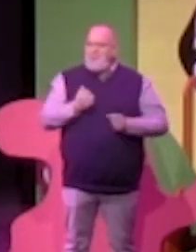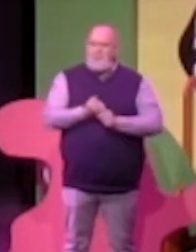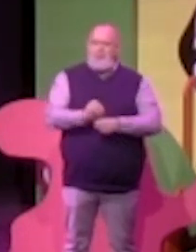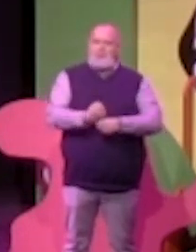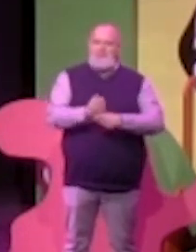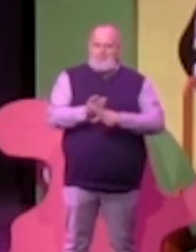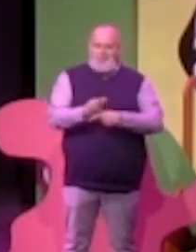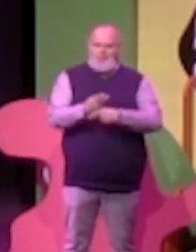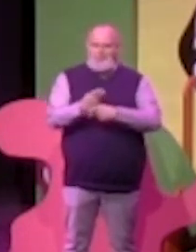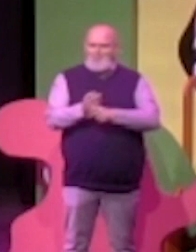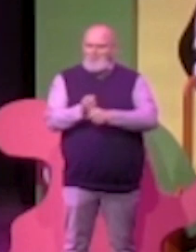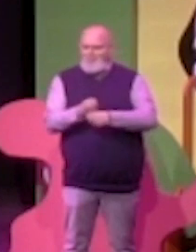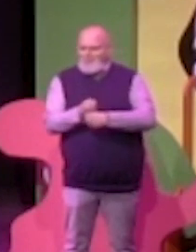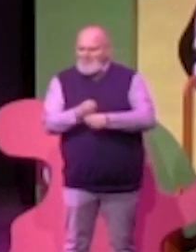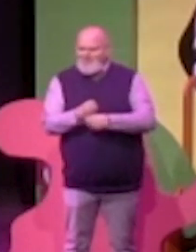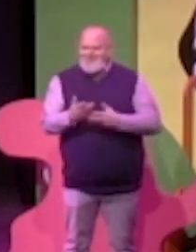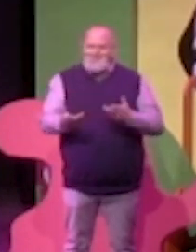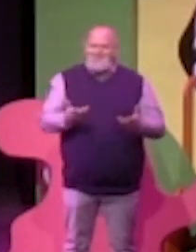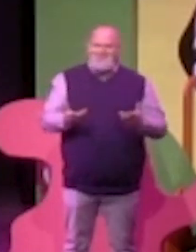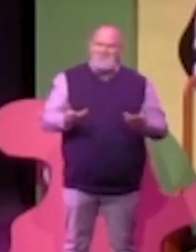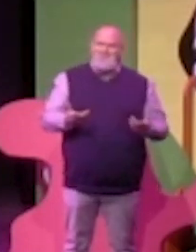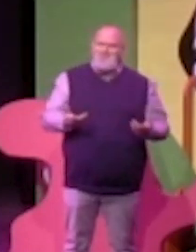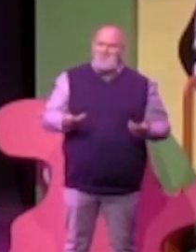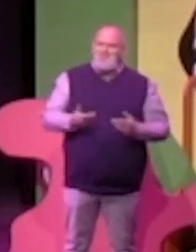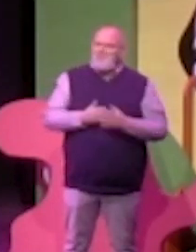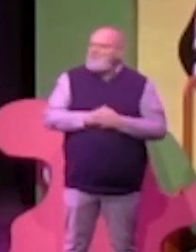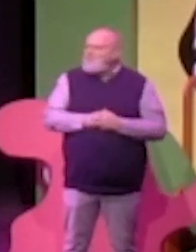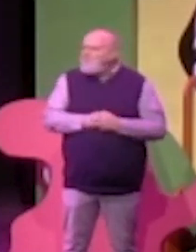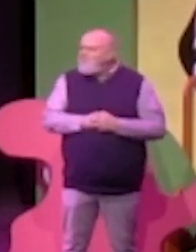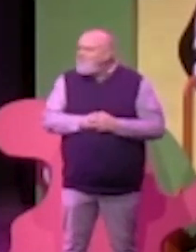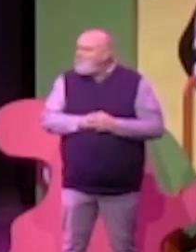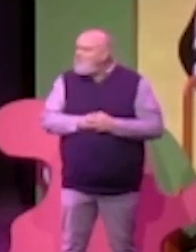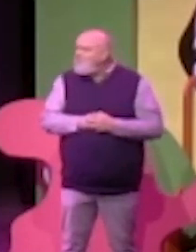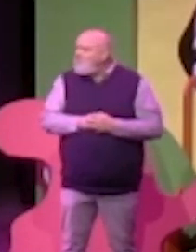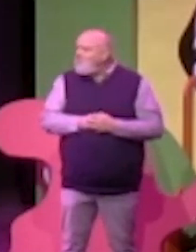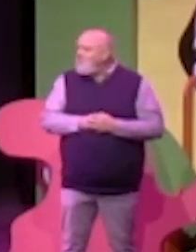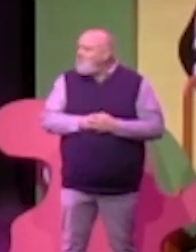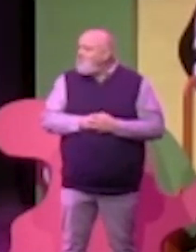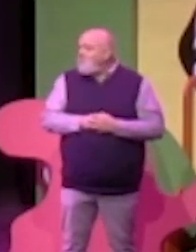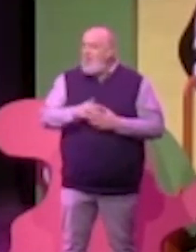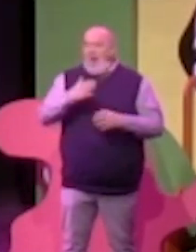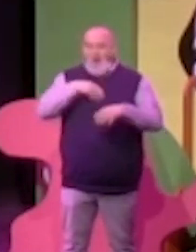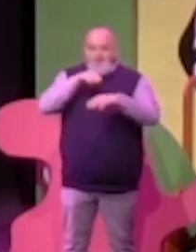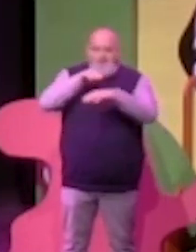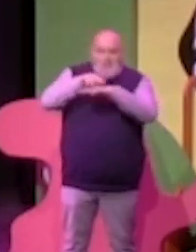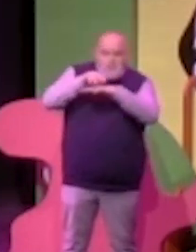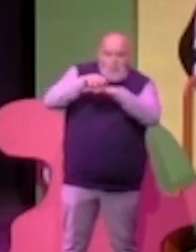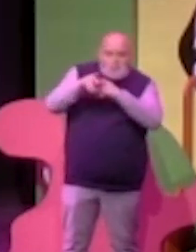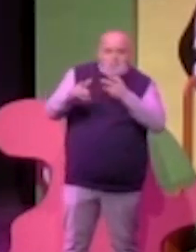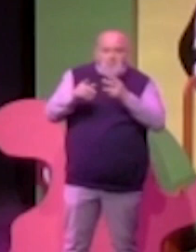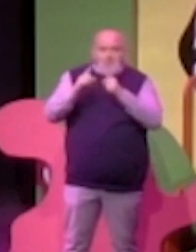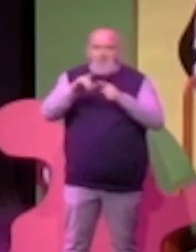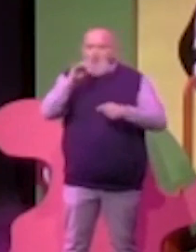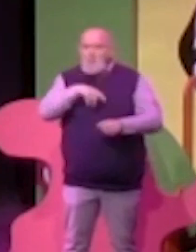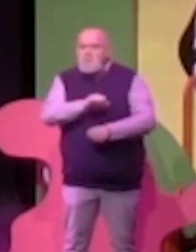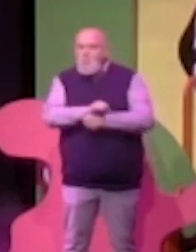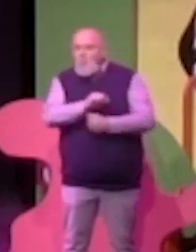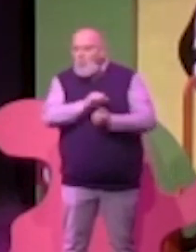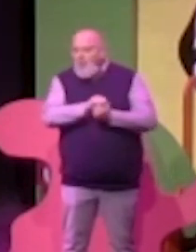producing, that's more you guys art people. But I'm a consultant, but I also work